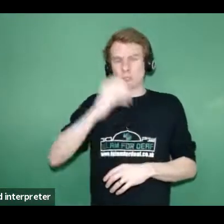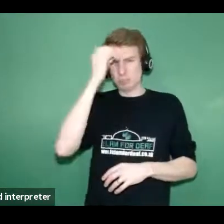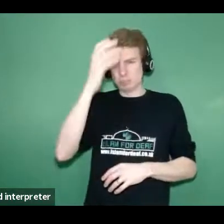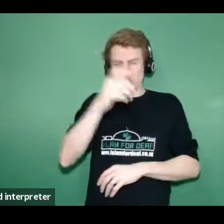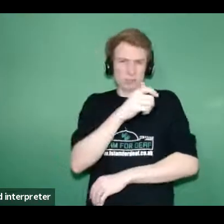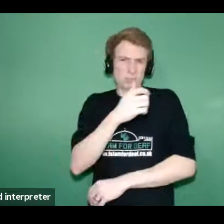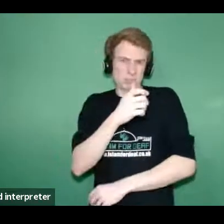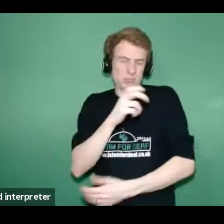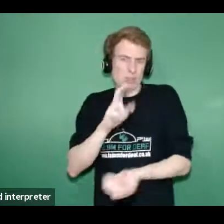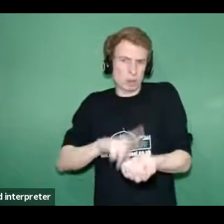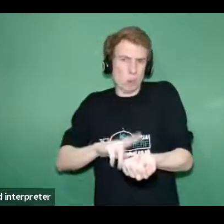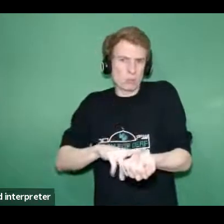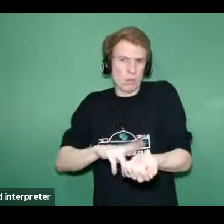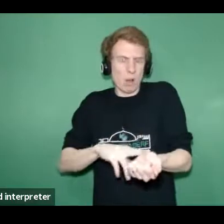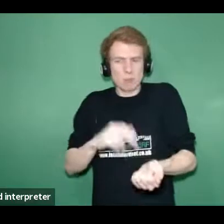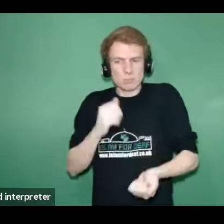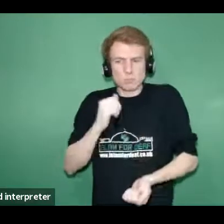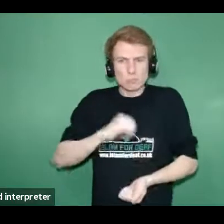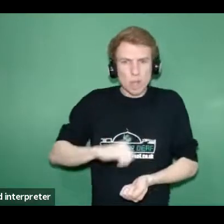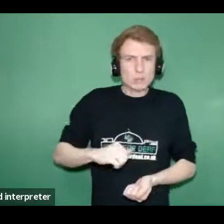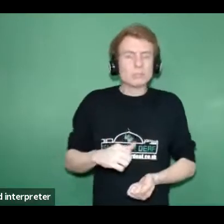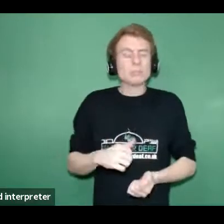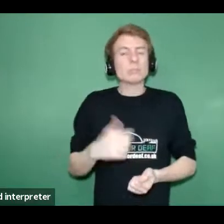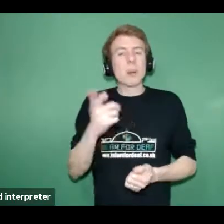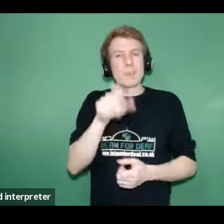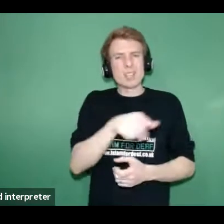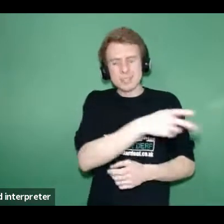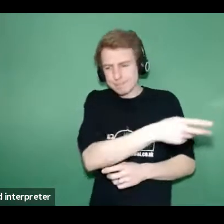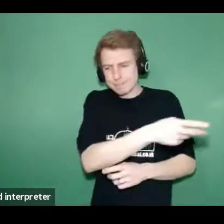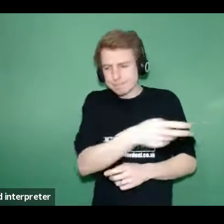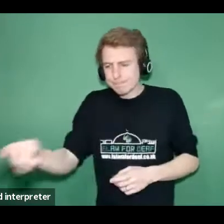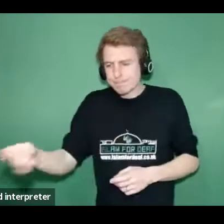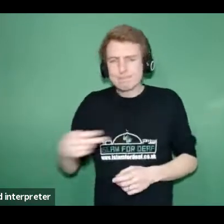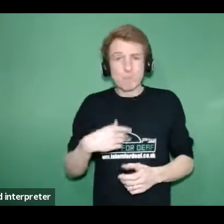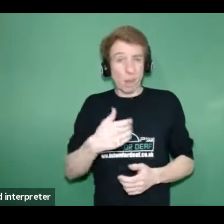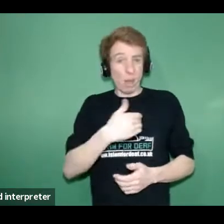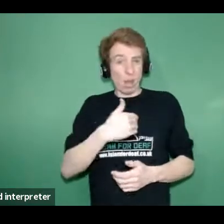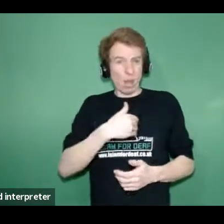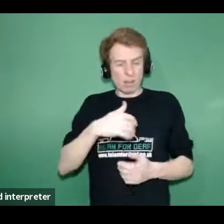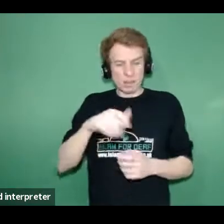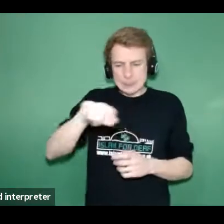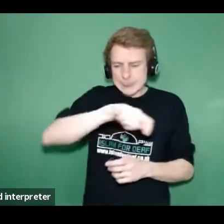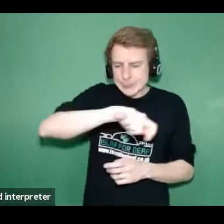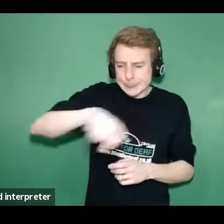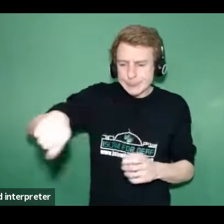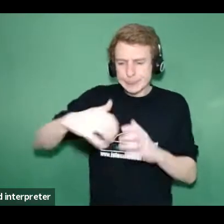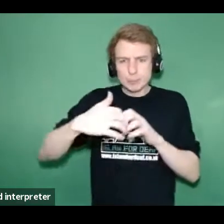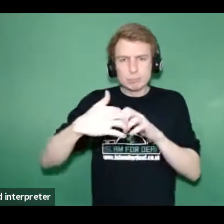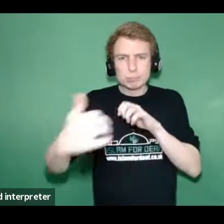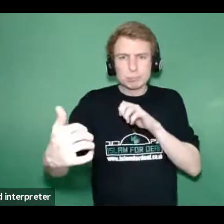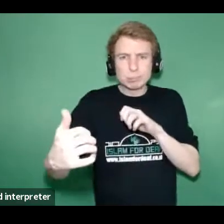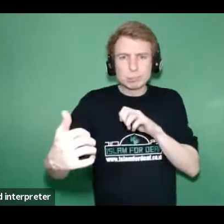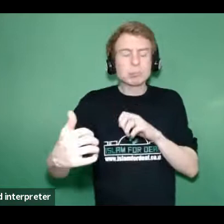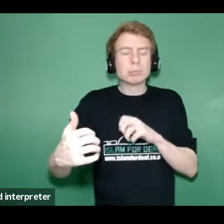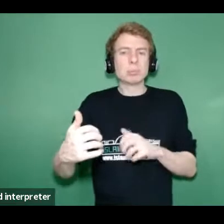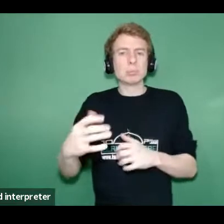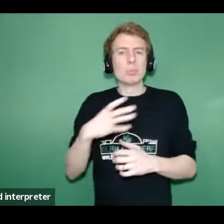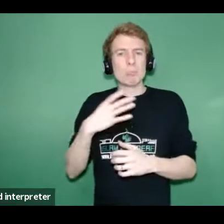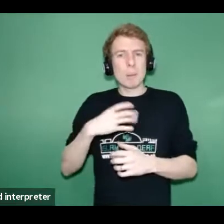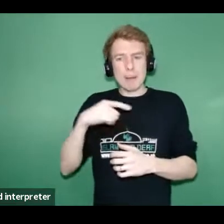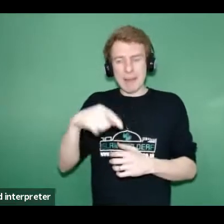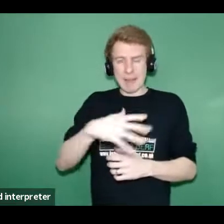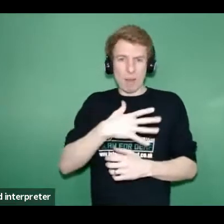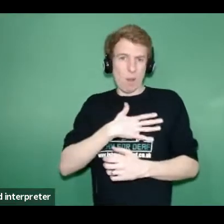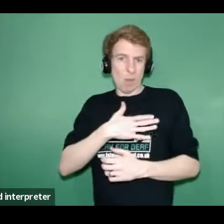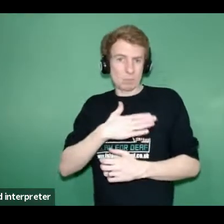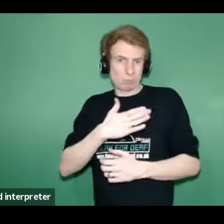performing this, and they opened the patient's chest, and they were about to operate on the heart, and